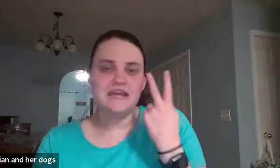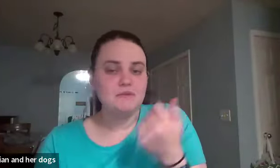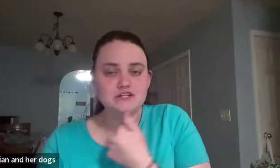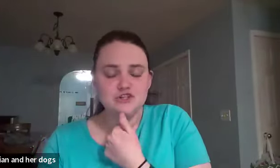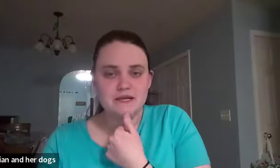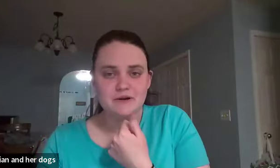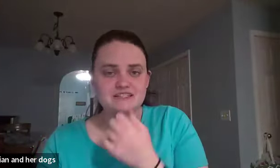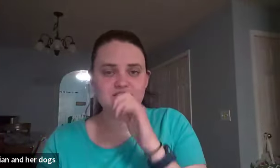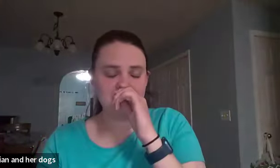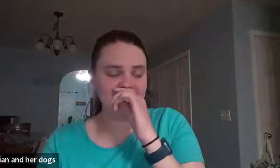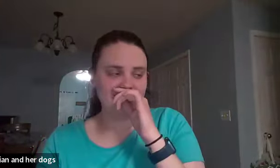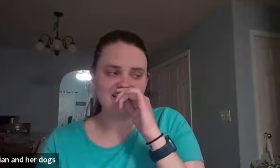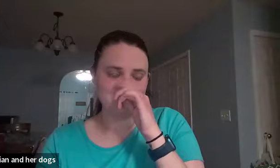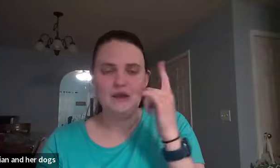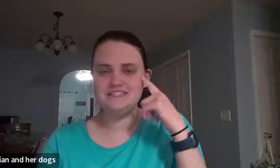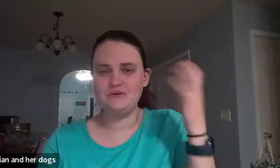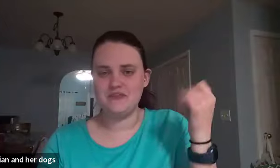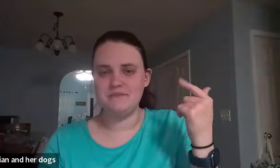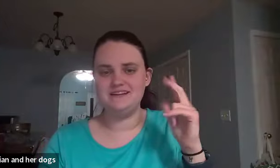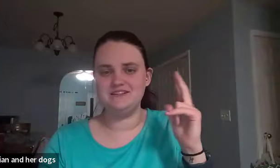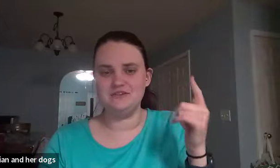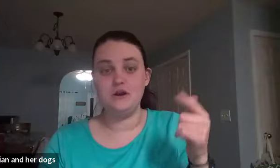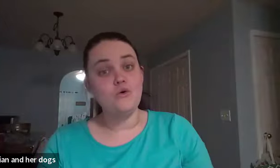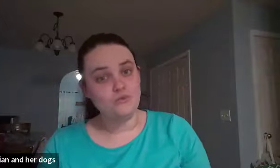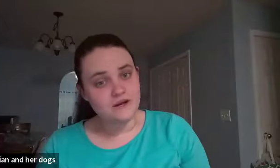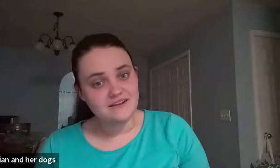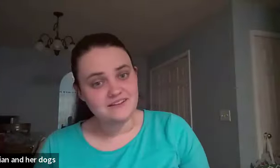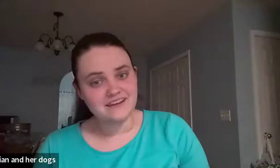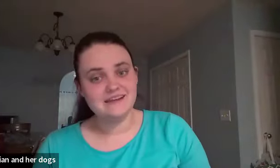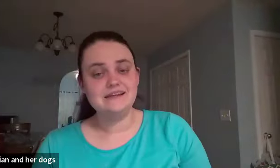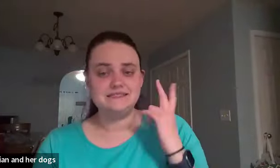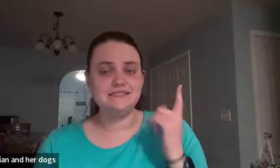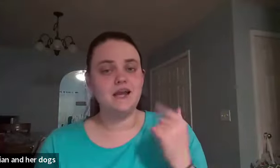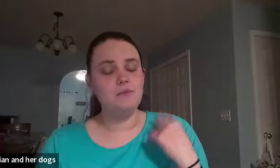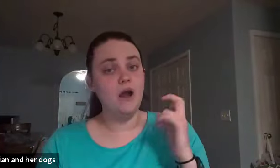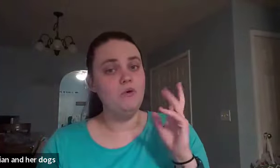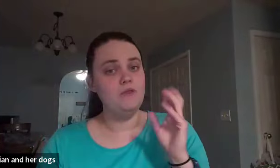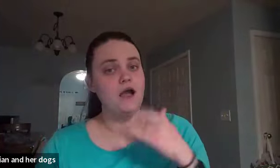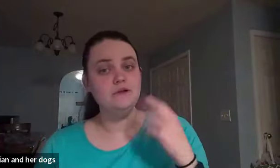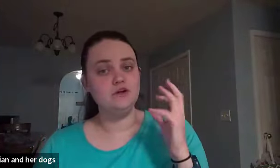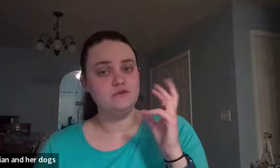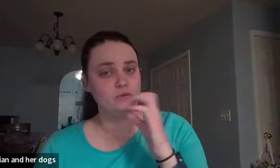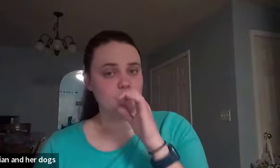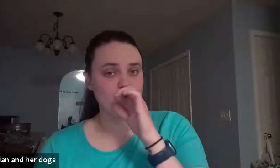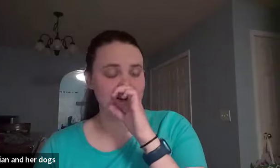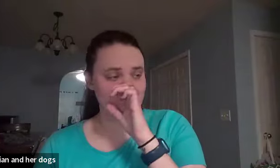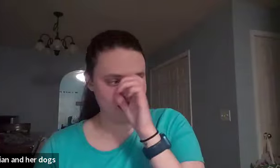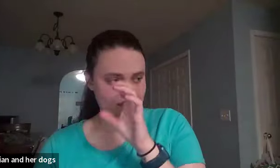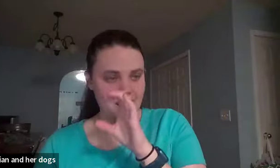See, I'm not a strawberry person. So I always don't think about it until third. Really? See, I won't lie. I am a little bit of the weird one. I'm like,